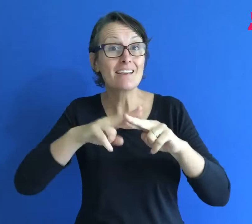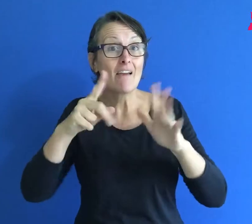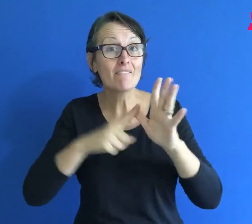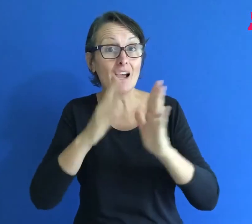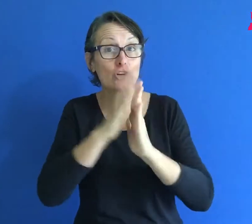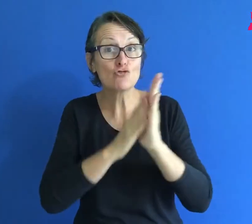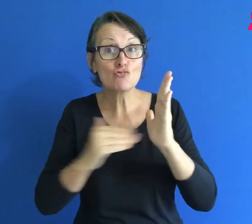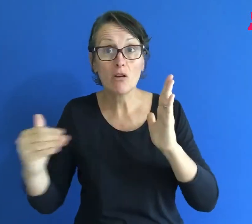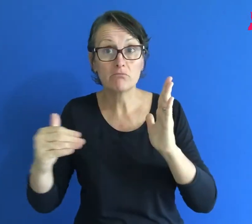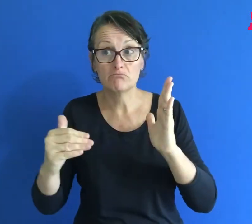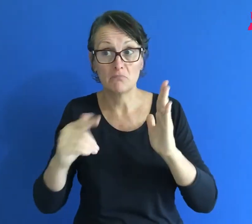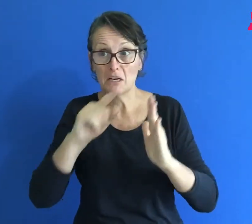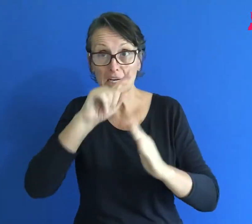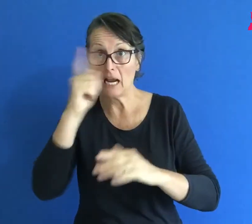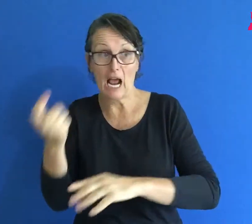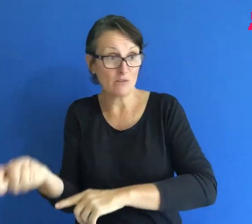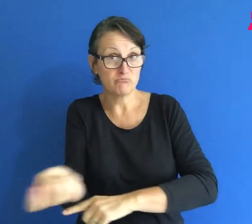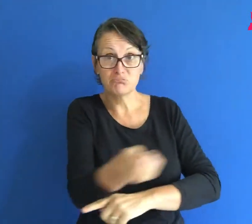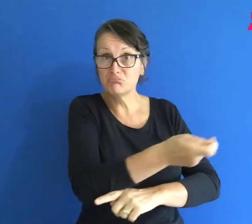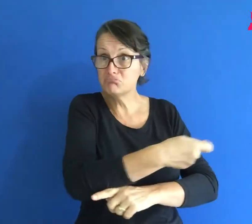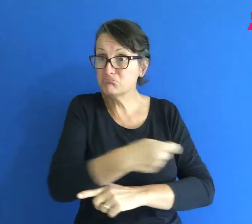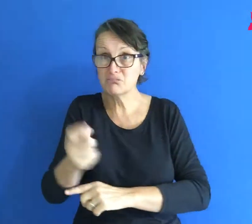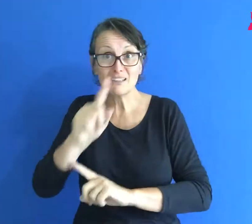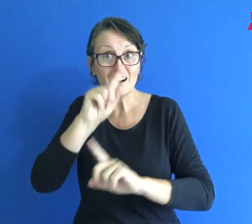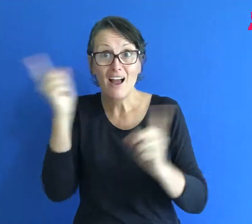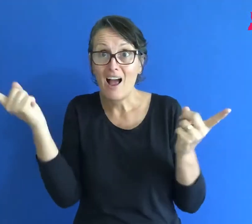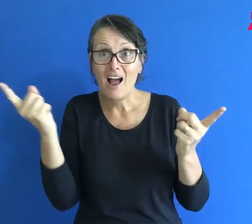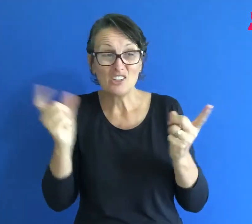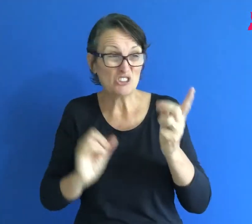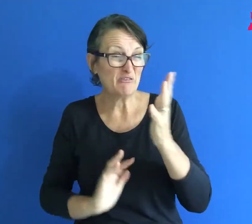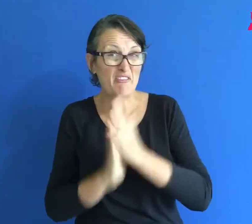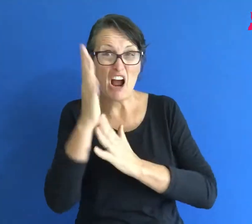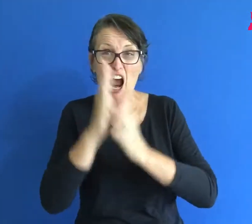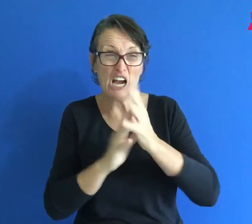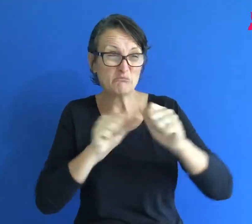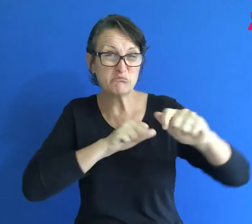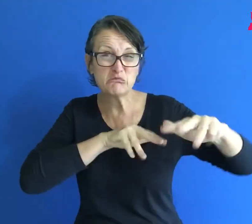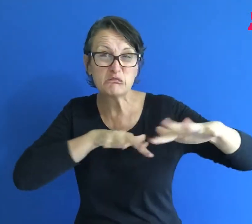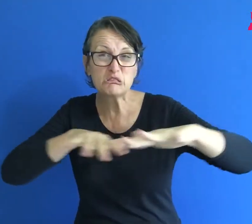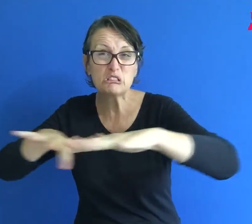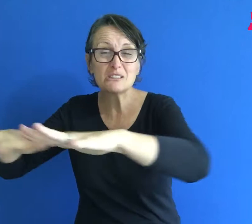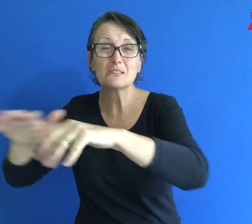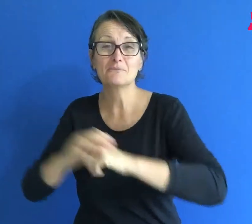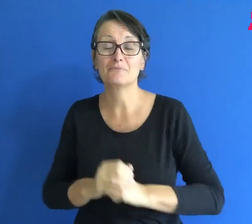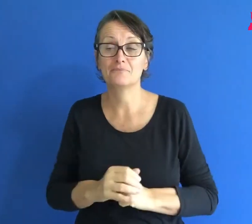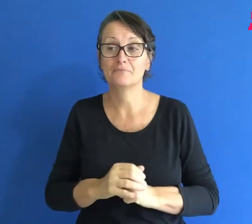fight the fire. And then at night, the fire had moved on and we could get up to